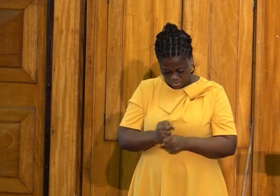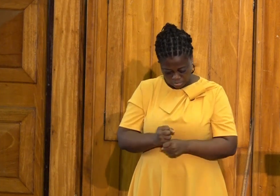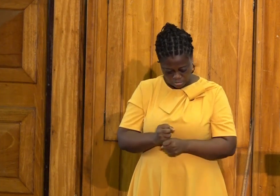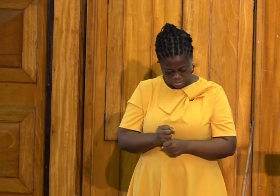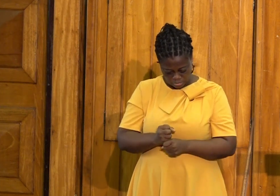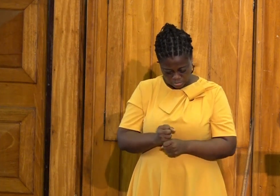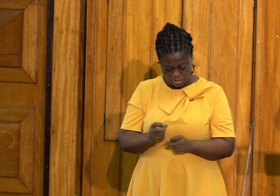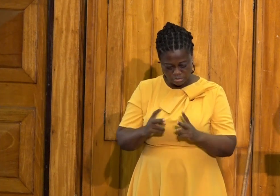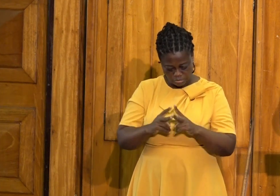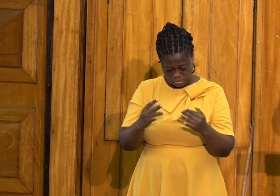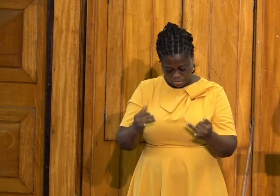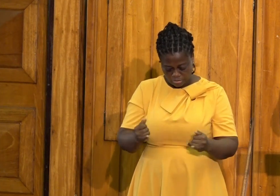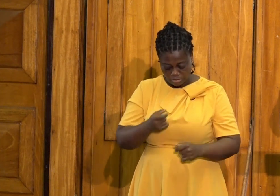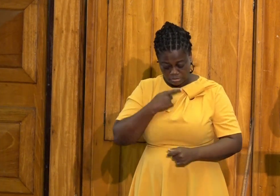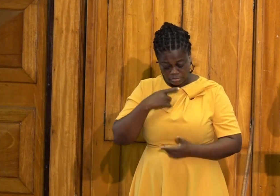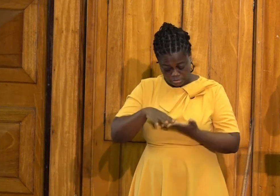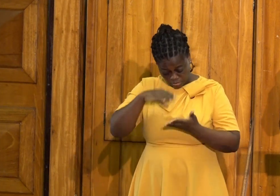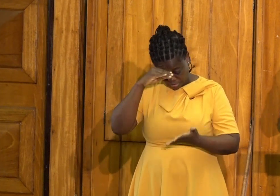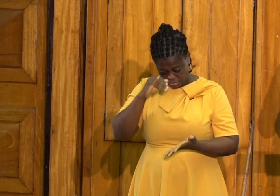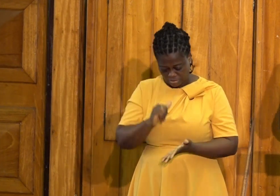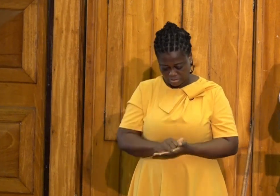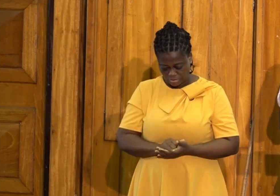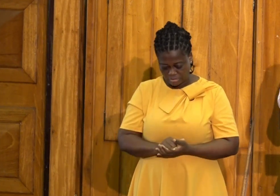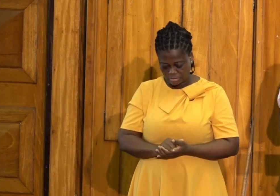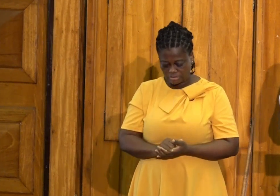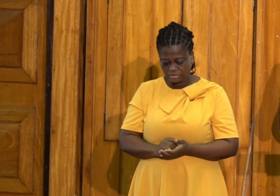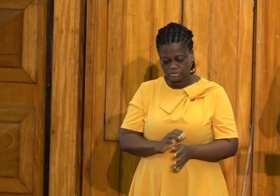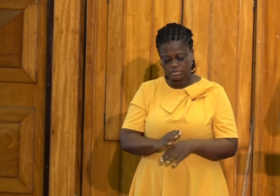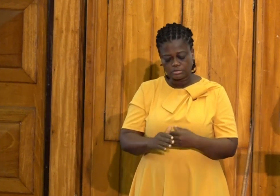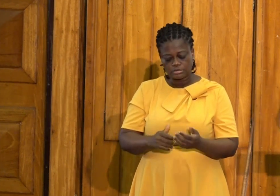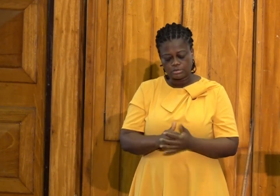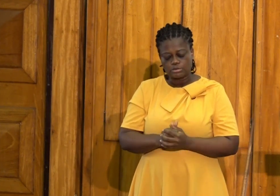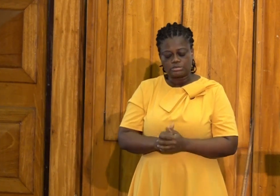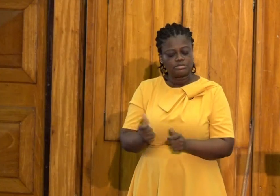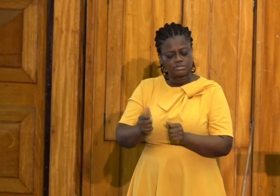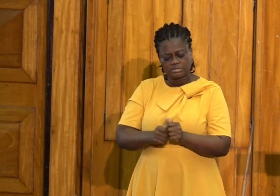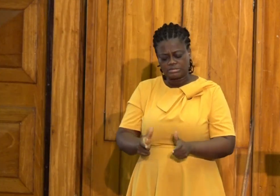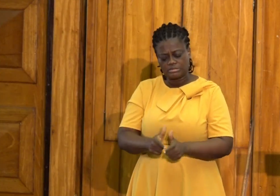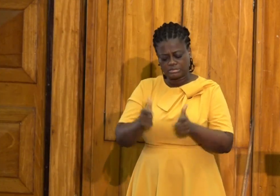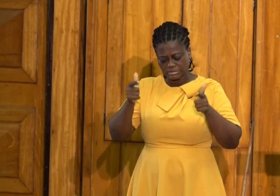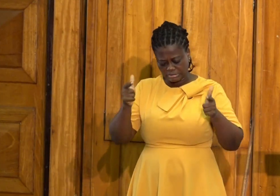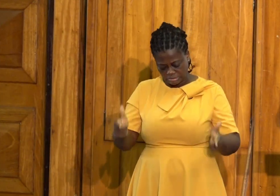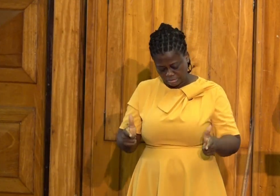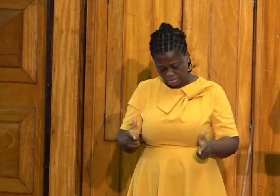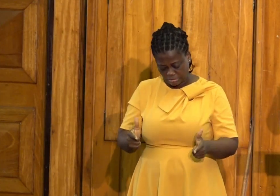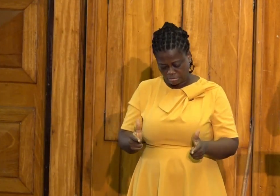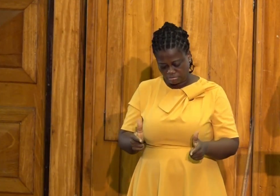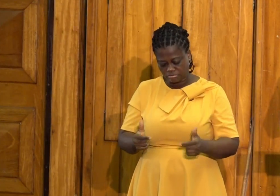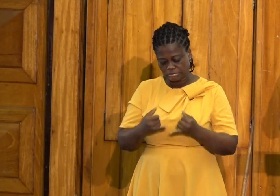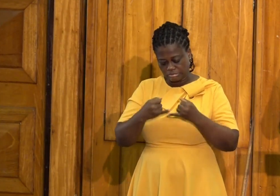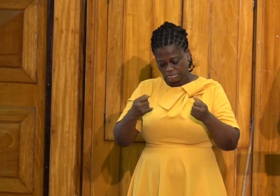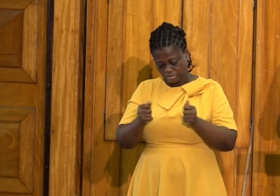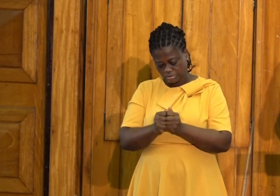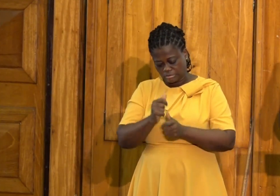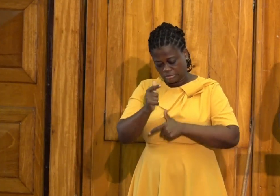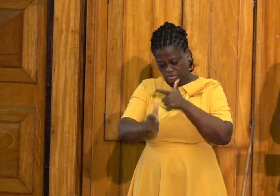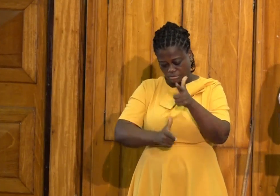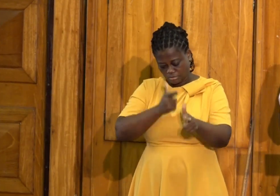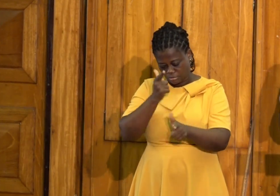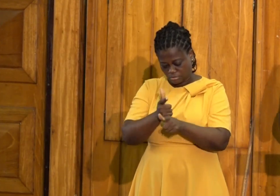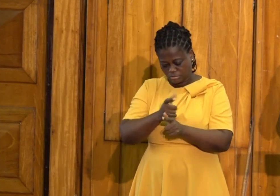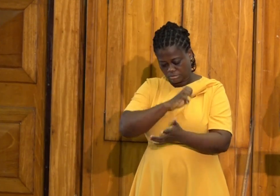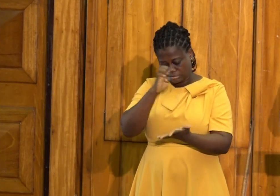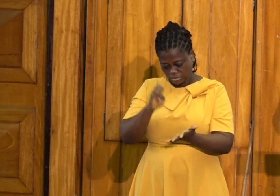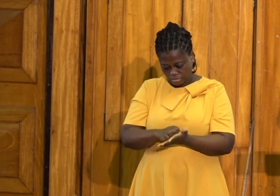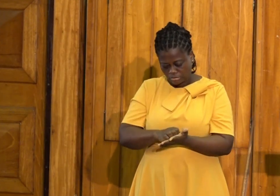We therefore learned that our recurrence rate aligns with global evidence confirming that